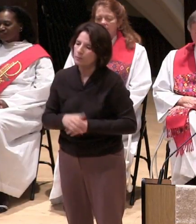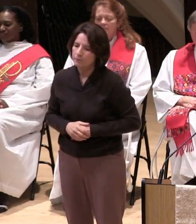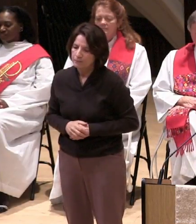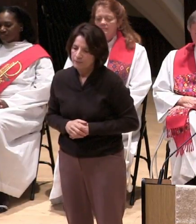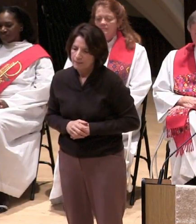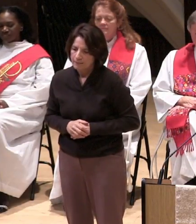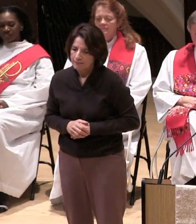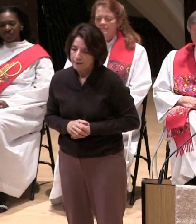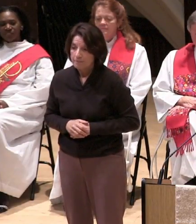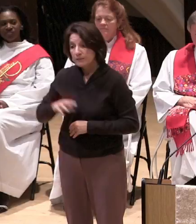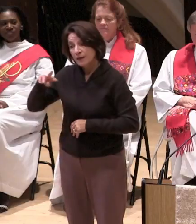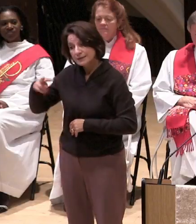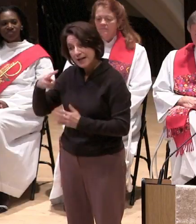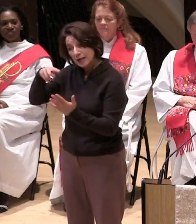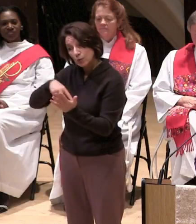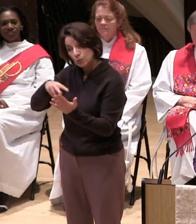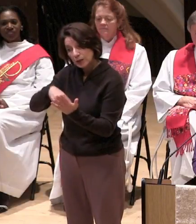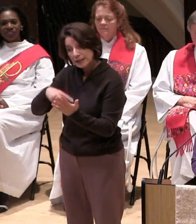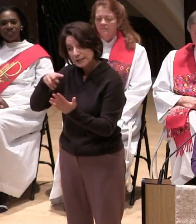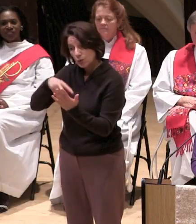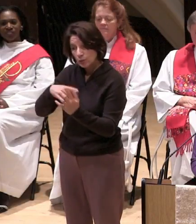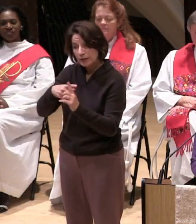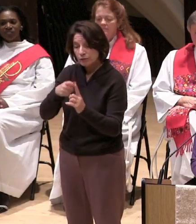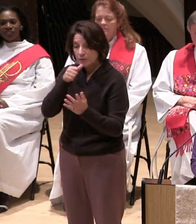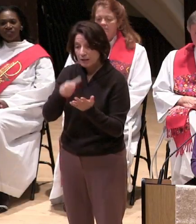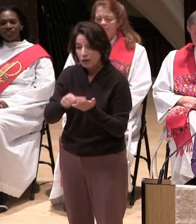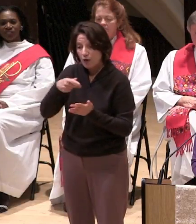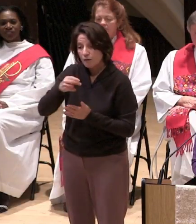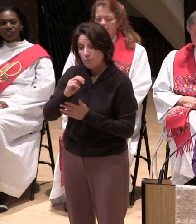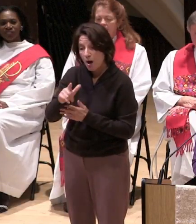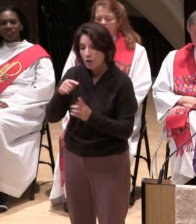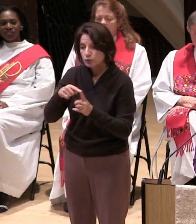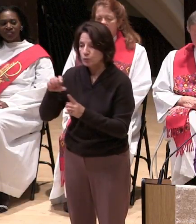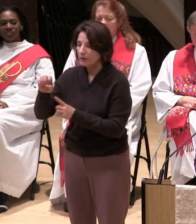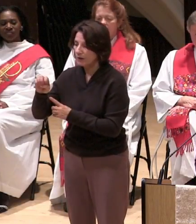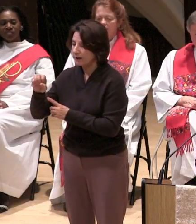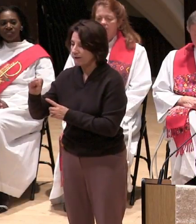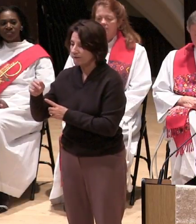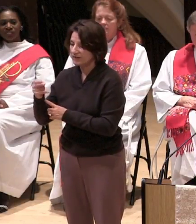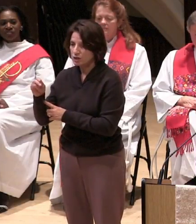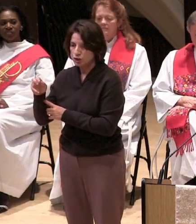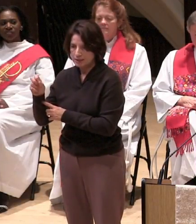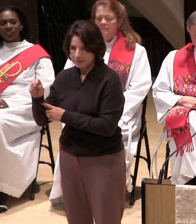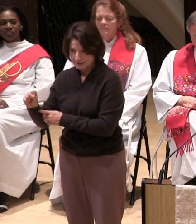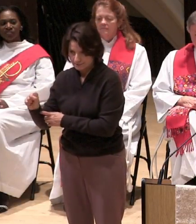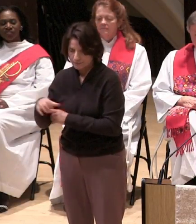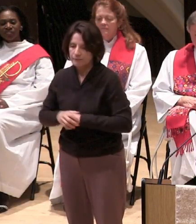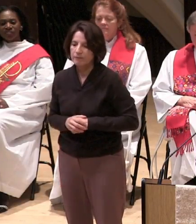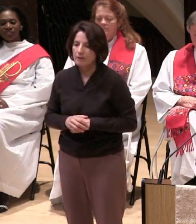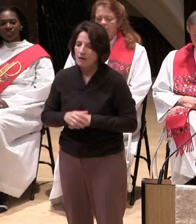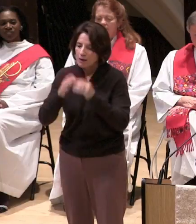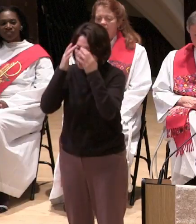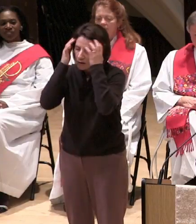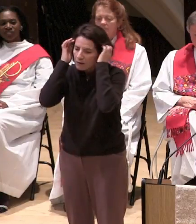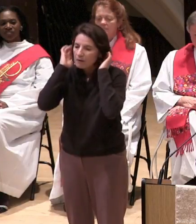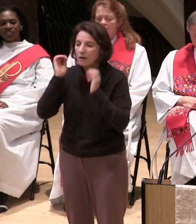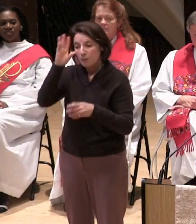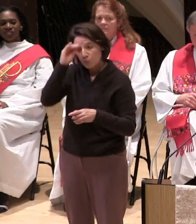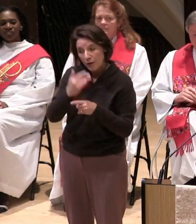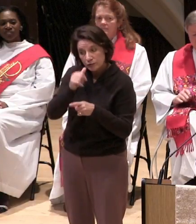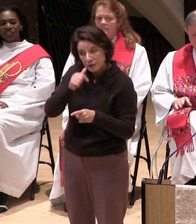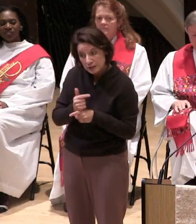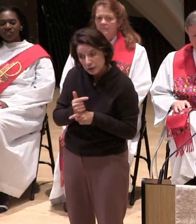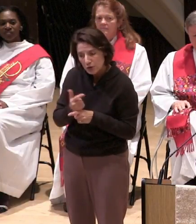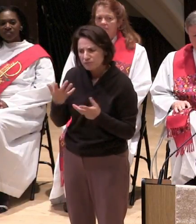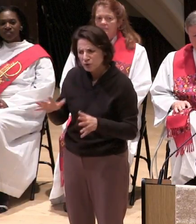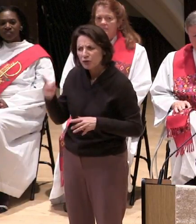The second reading is a reading from the letter of Paul to the Ephesians. Brothers and sisters, you have heard of the stewardship